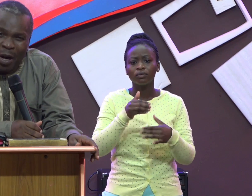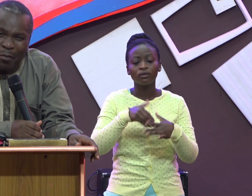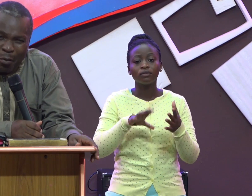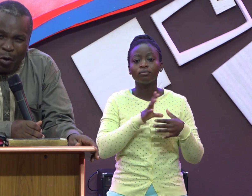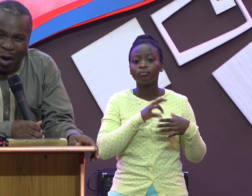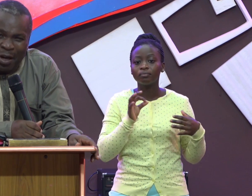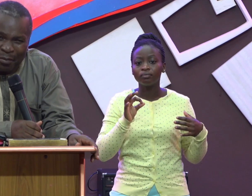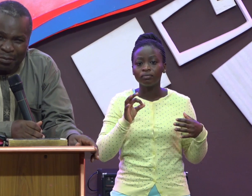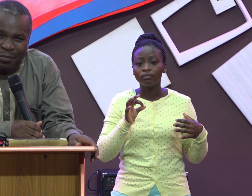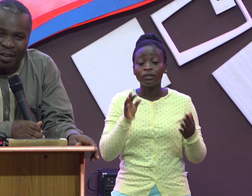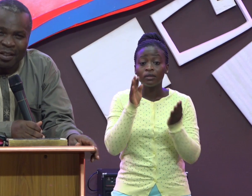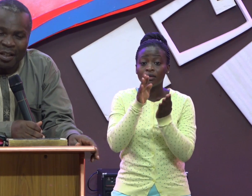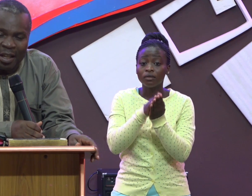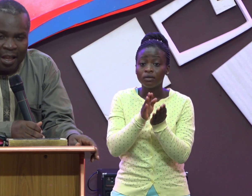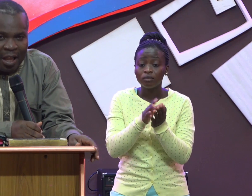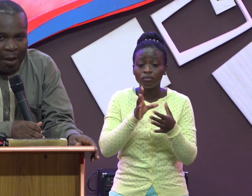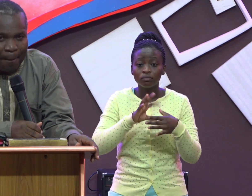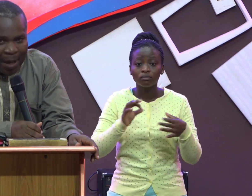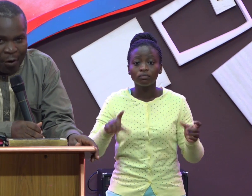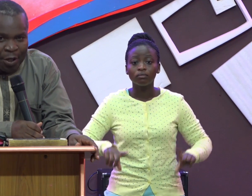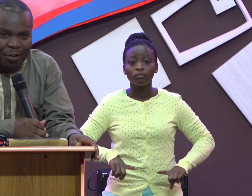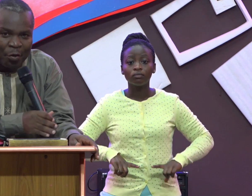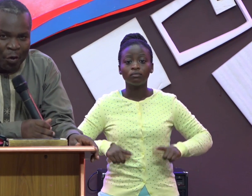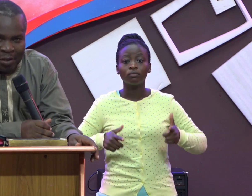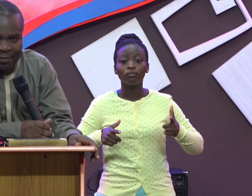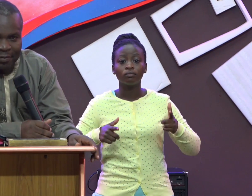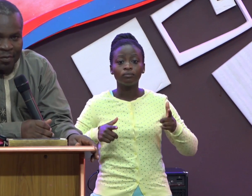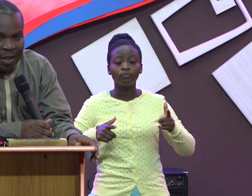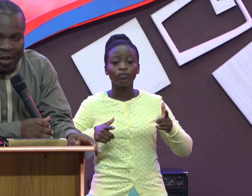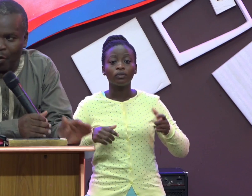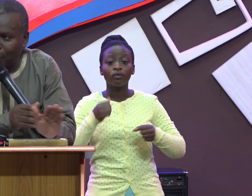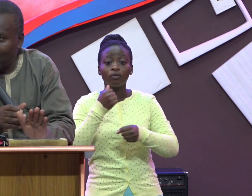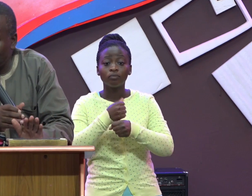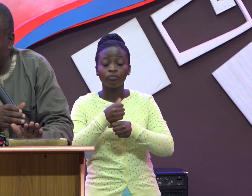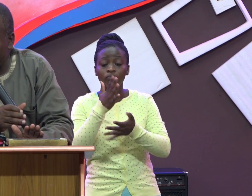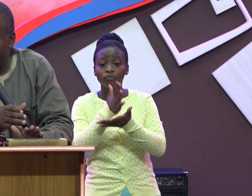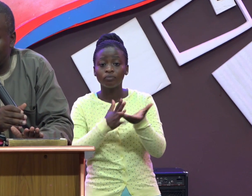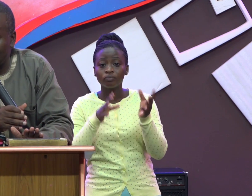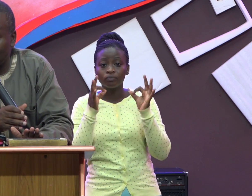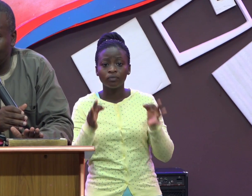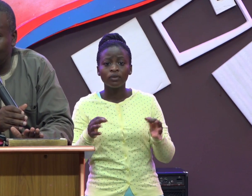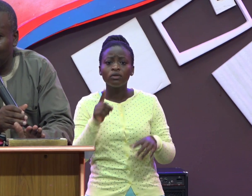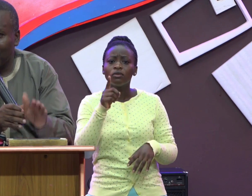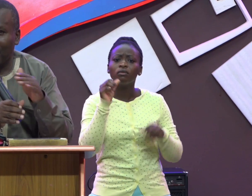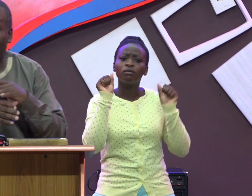spirit. To keep your spiritual life alive, do something. When you can testify for